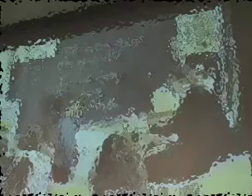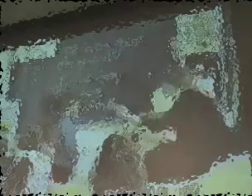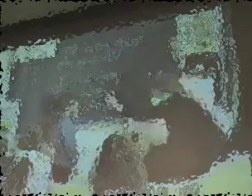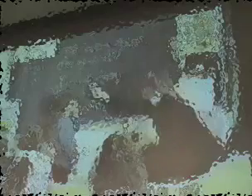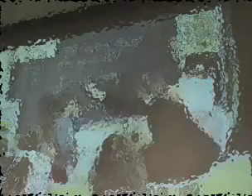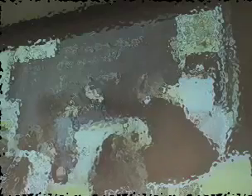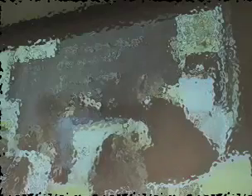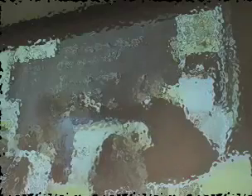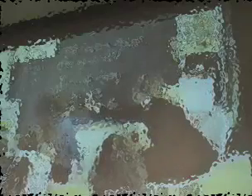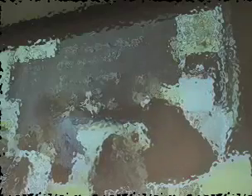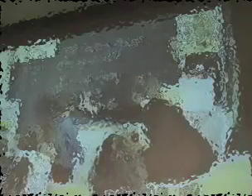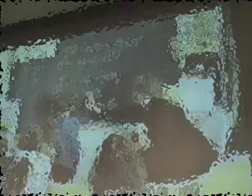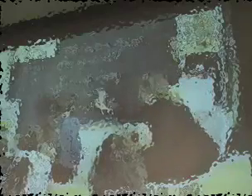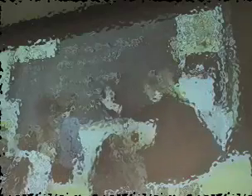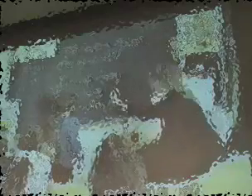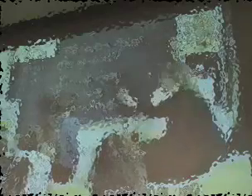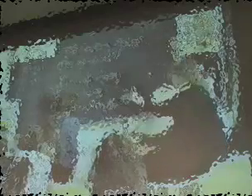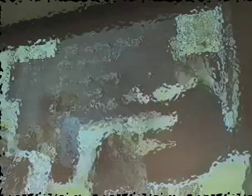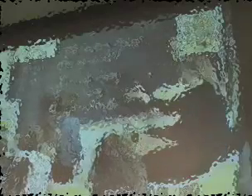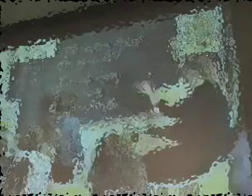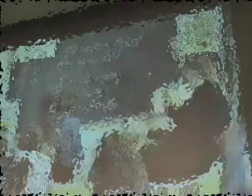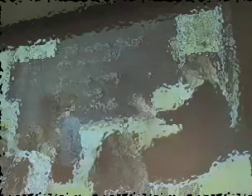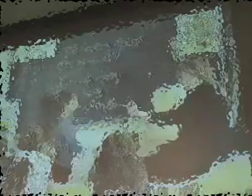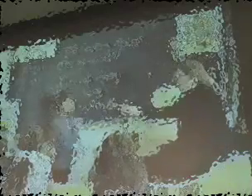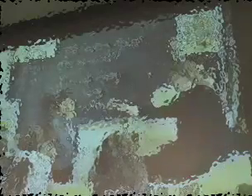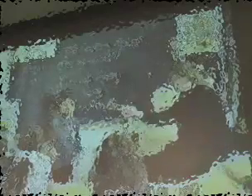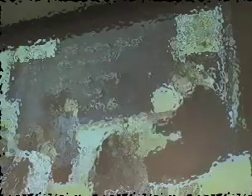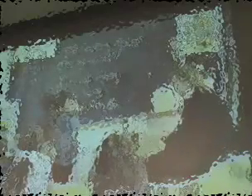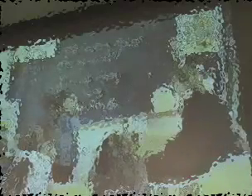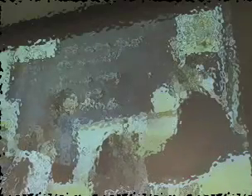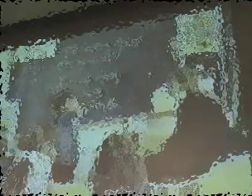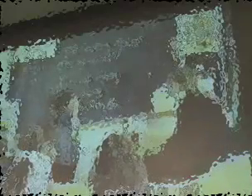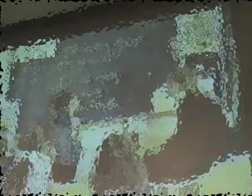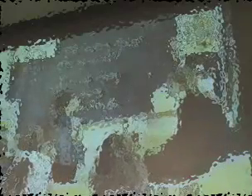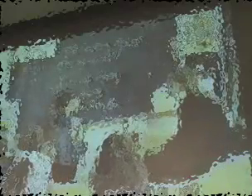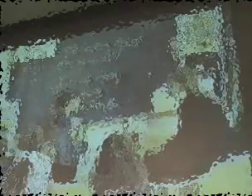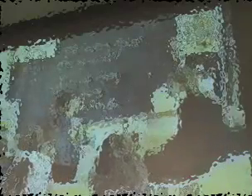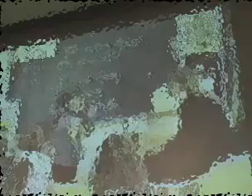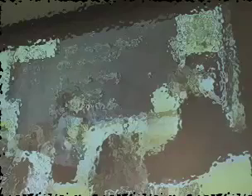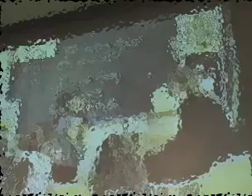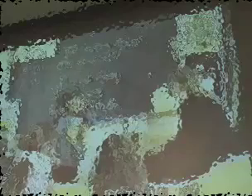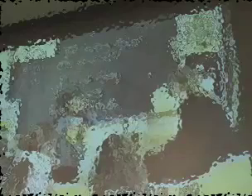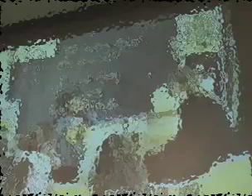good for you. There's no not there. You're thinking there. Good for you. It's not.